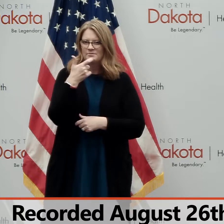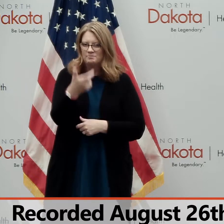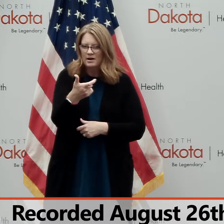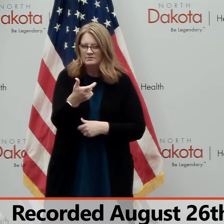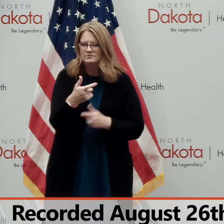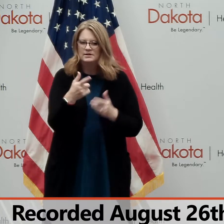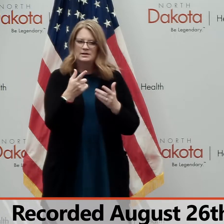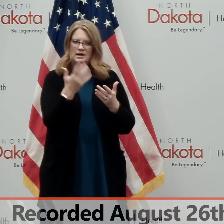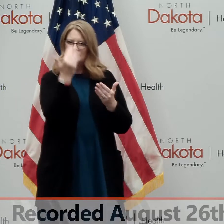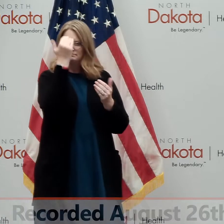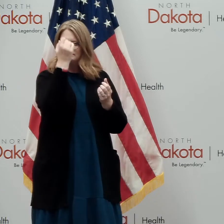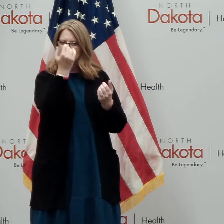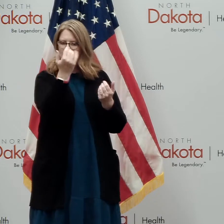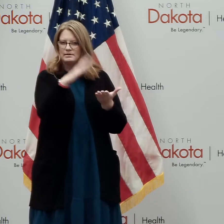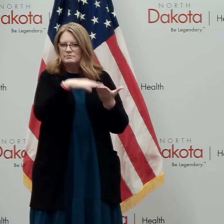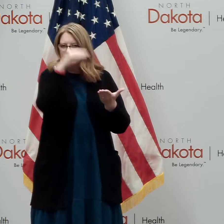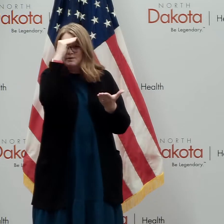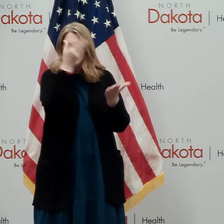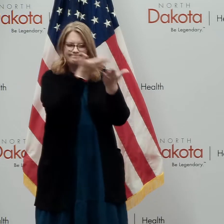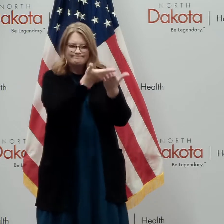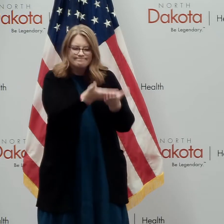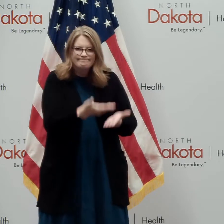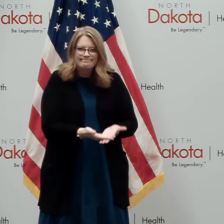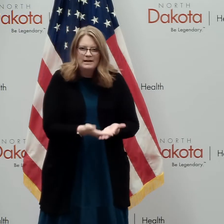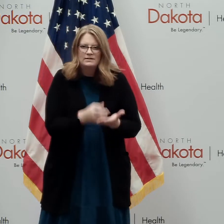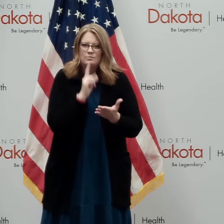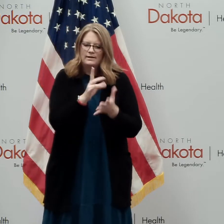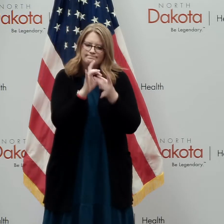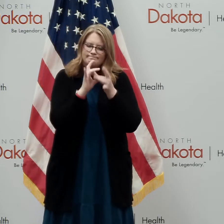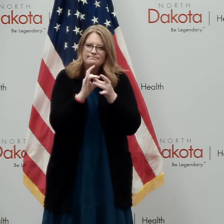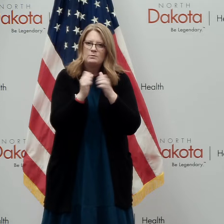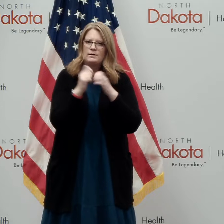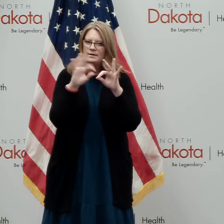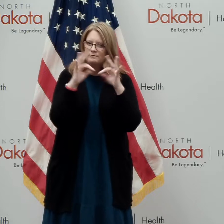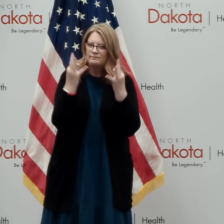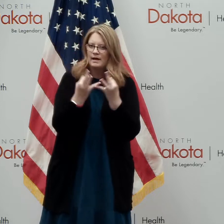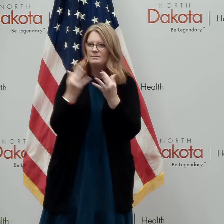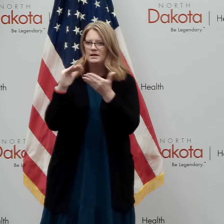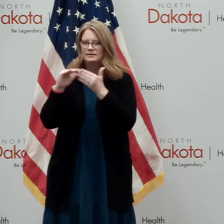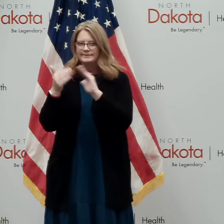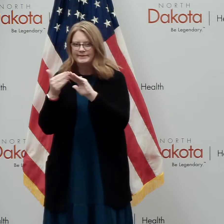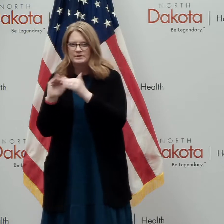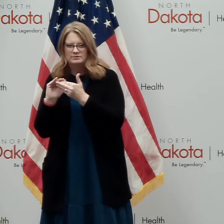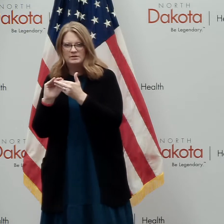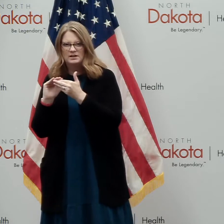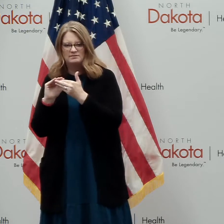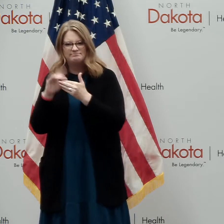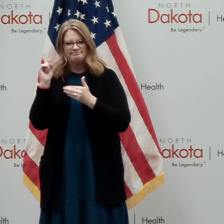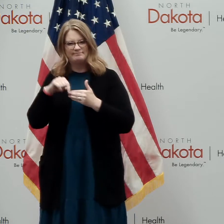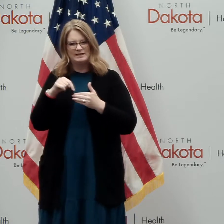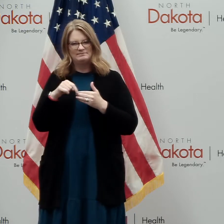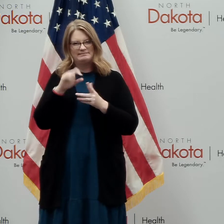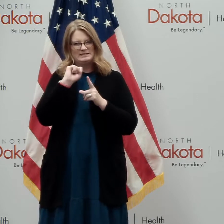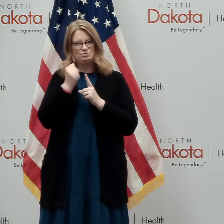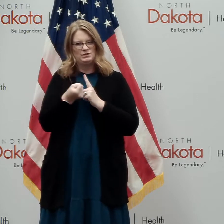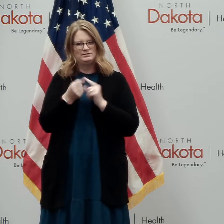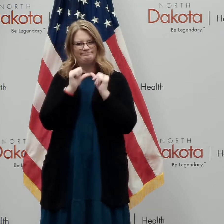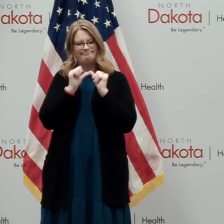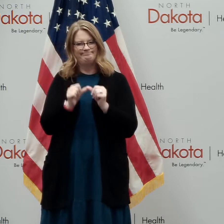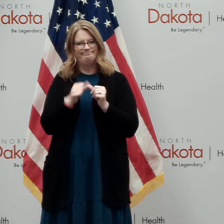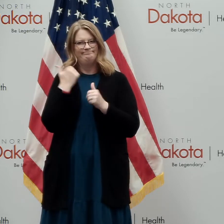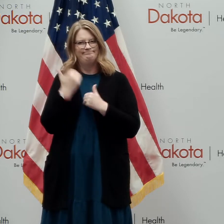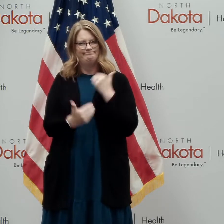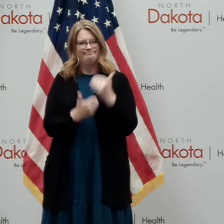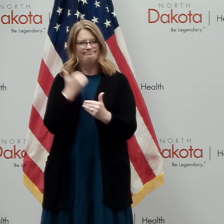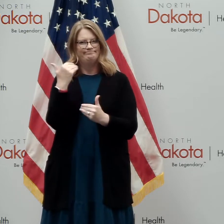facts and staying close to your family and your community and helping guide North Dakota through this ongoing situation.